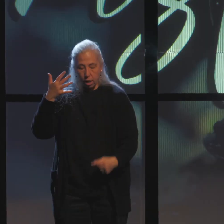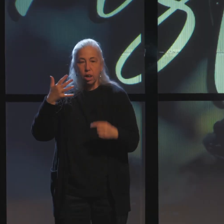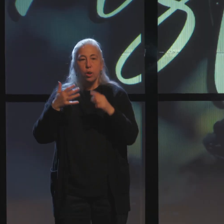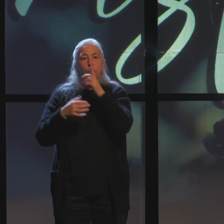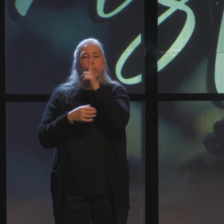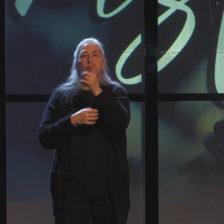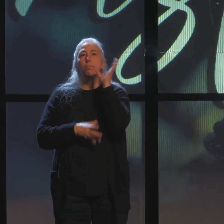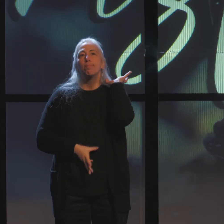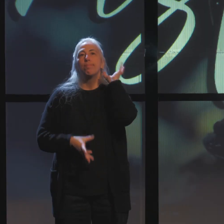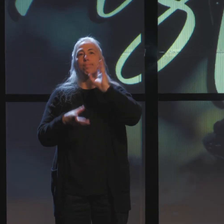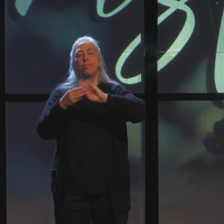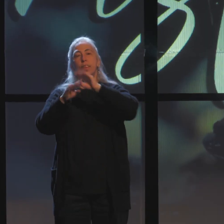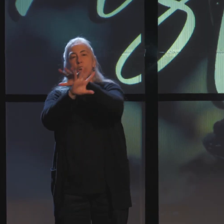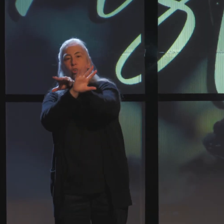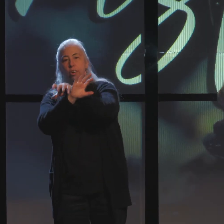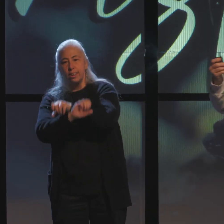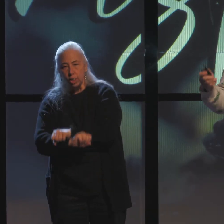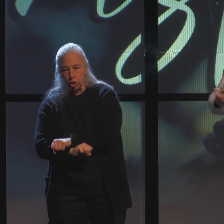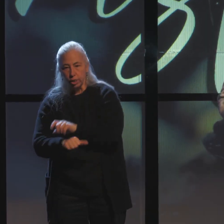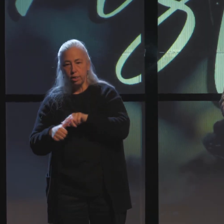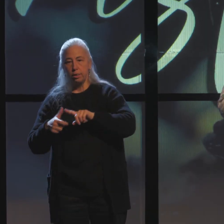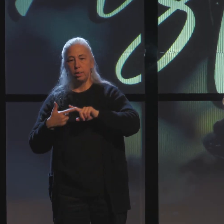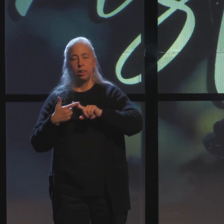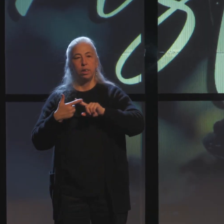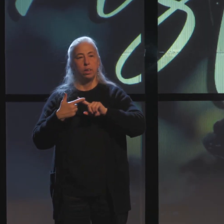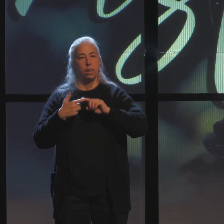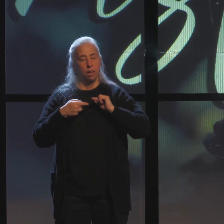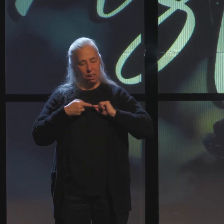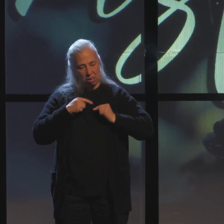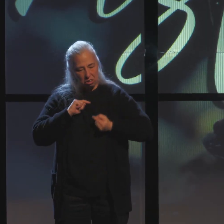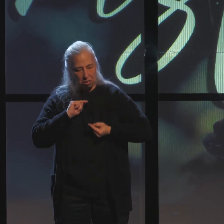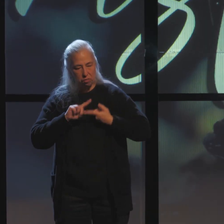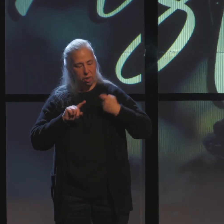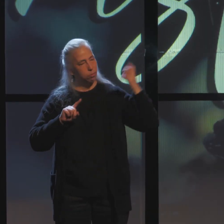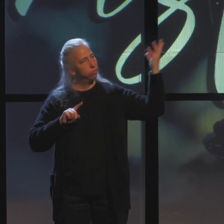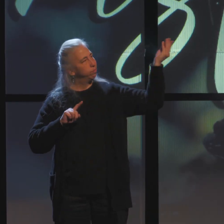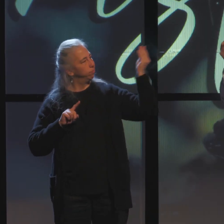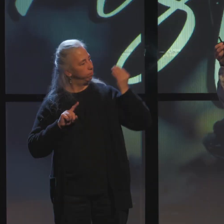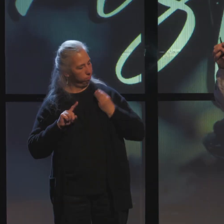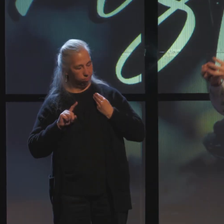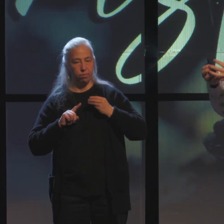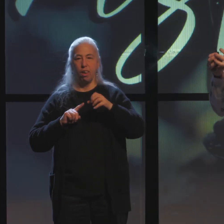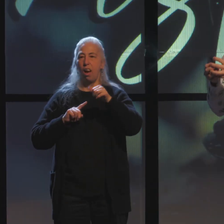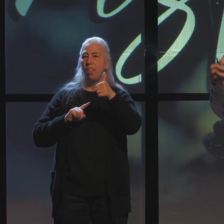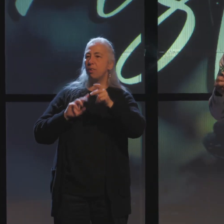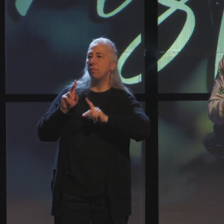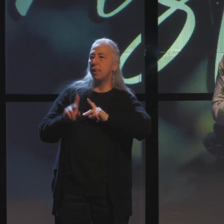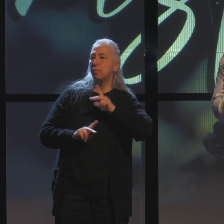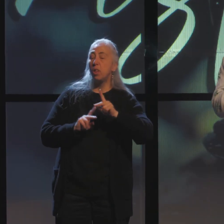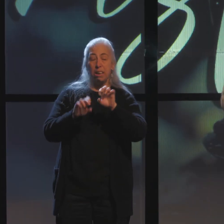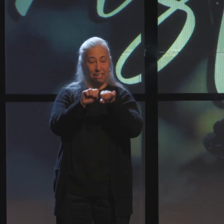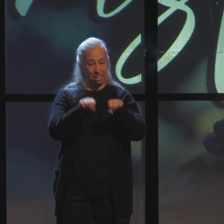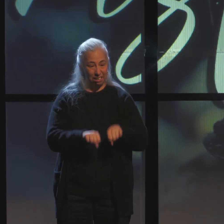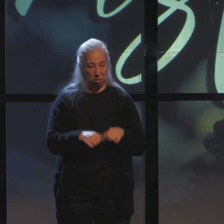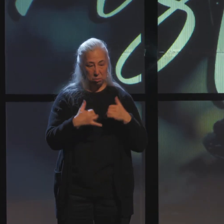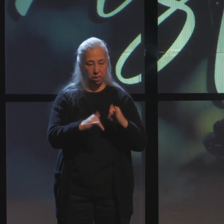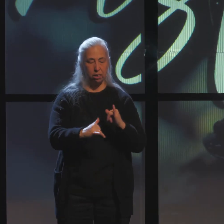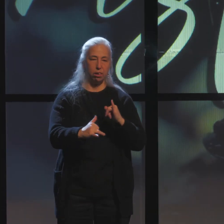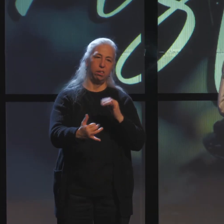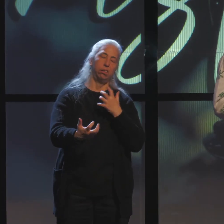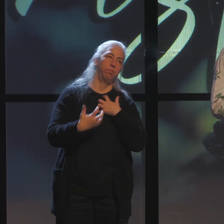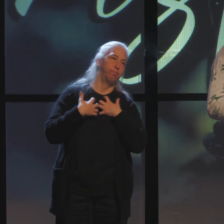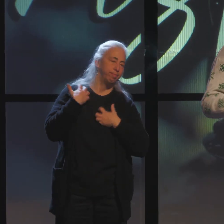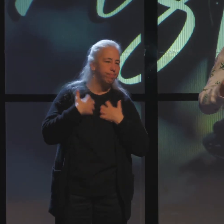us, like wounds that we inherit from others, systems that we didn't create but we kind of still live inside and might be subject